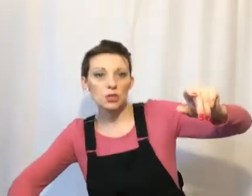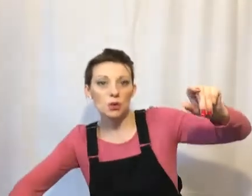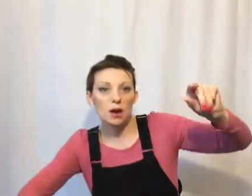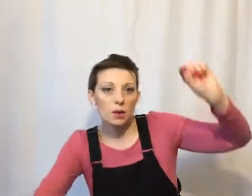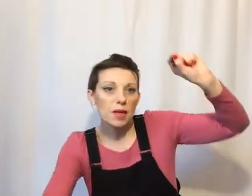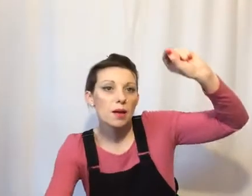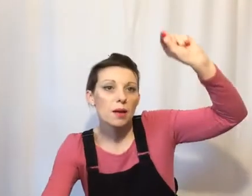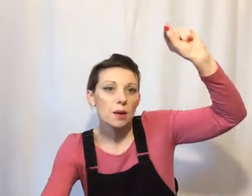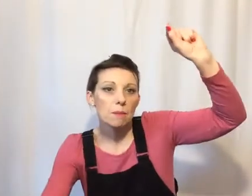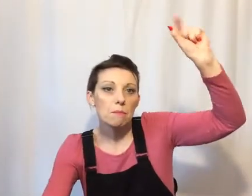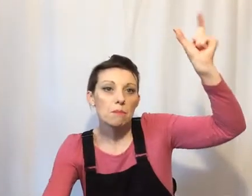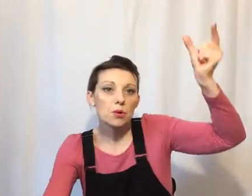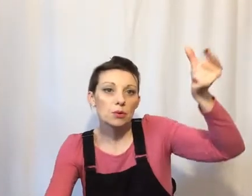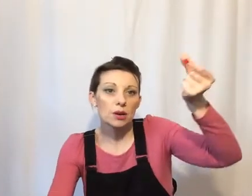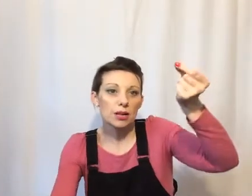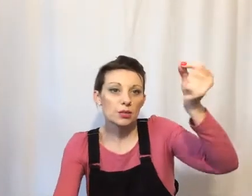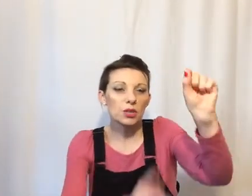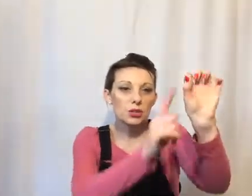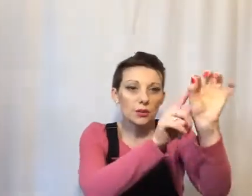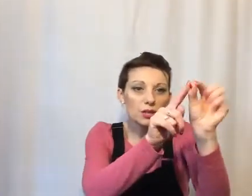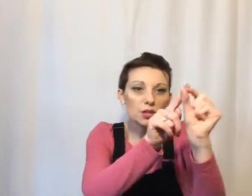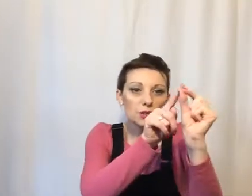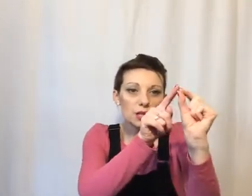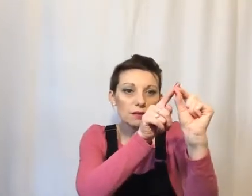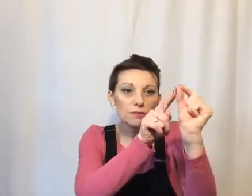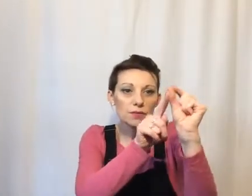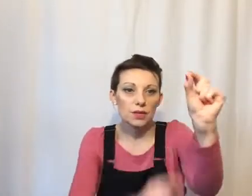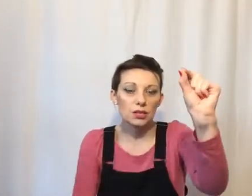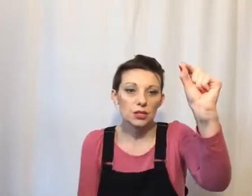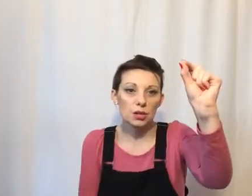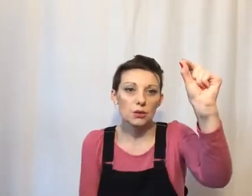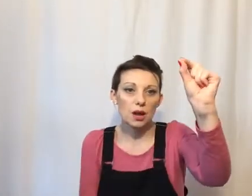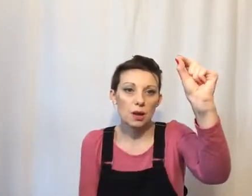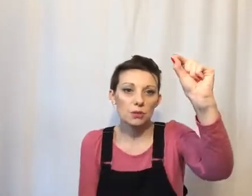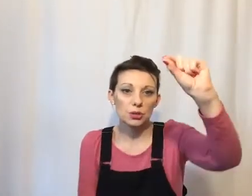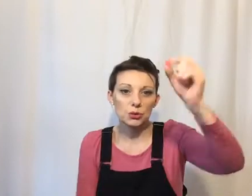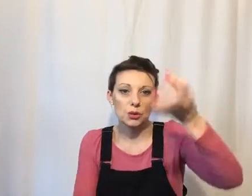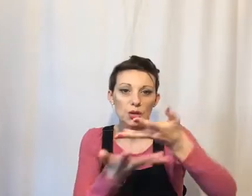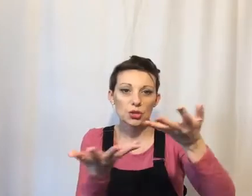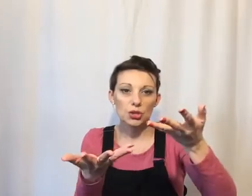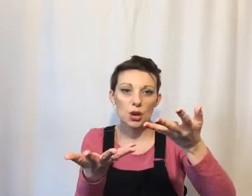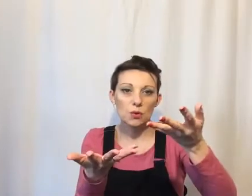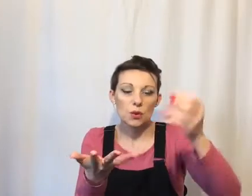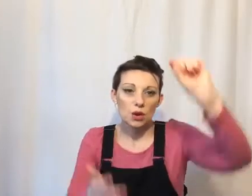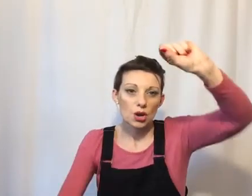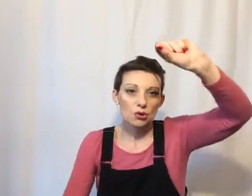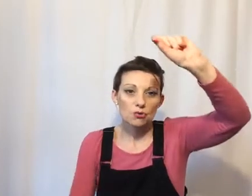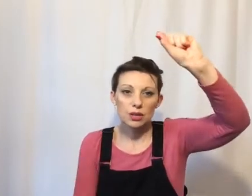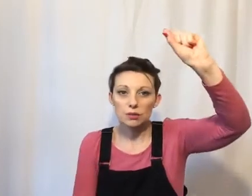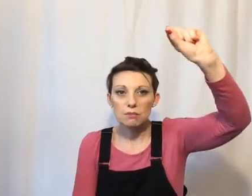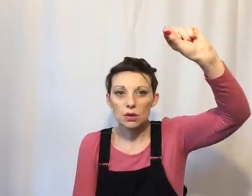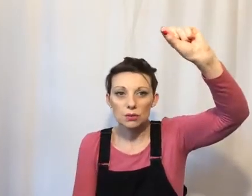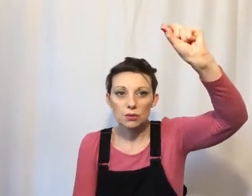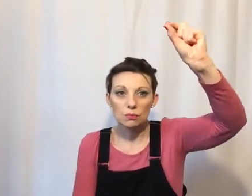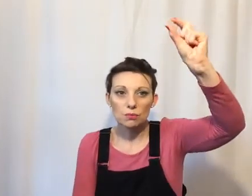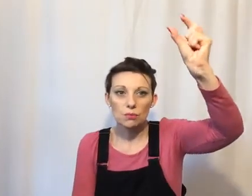high up there, moonlight. What you're doing, you're using these two to show a crescent moon.